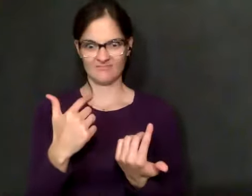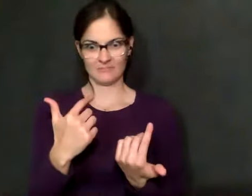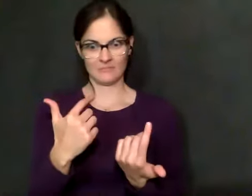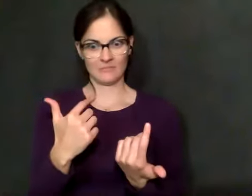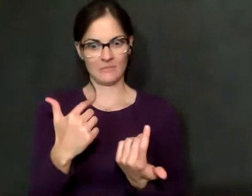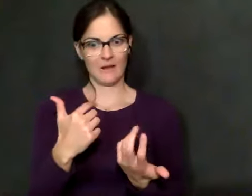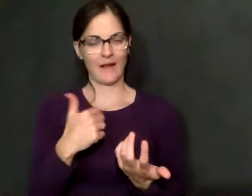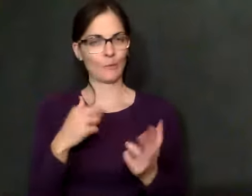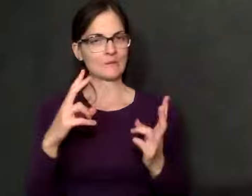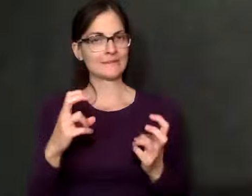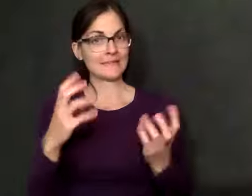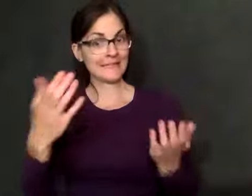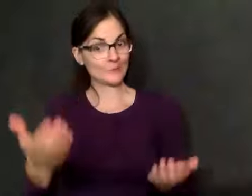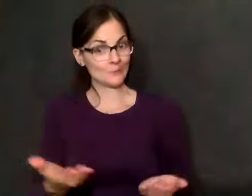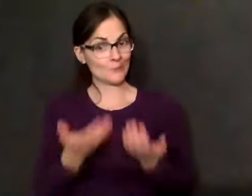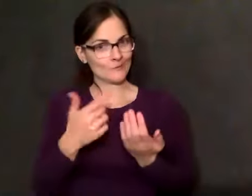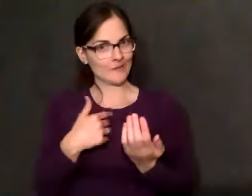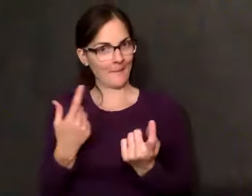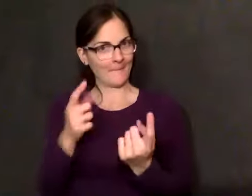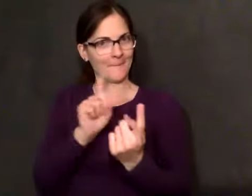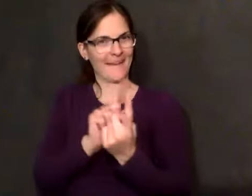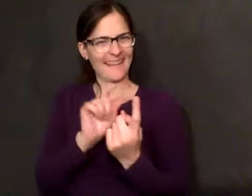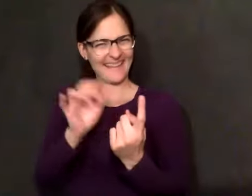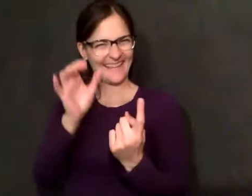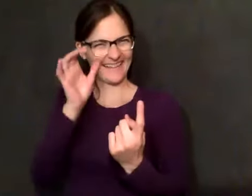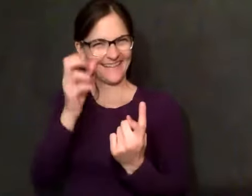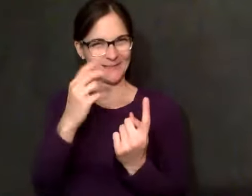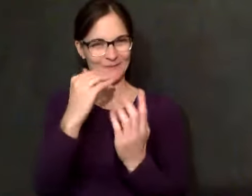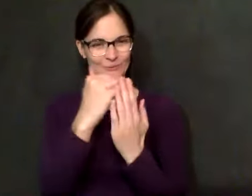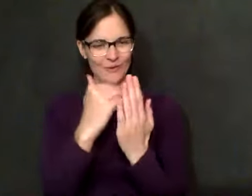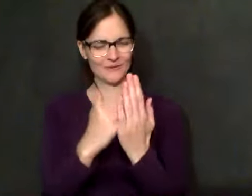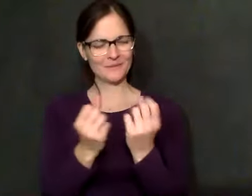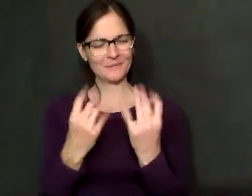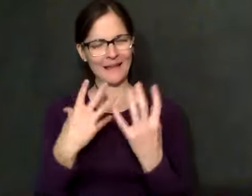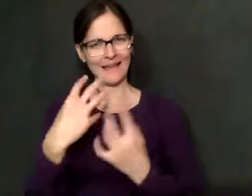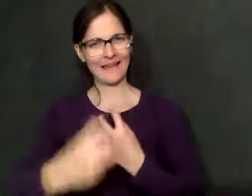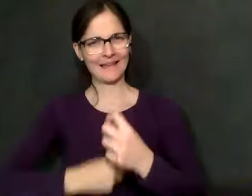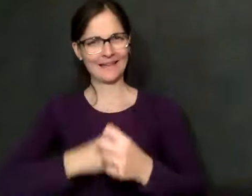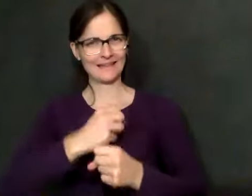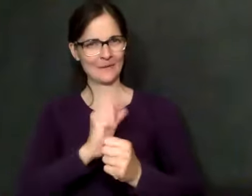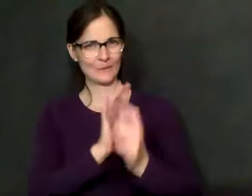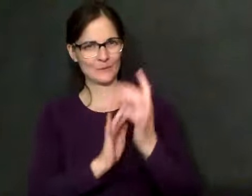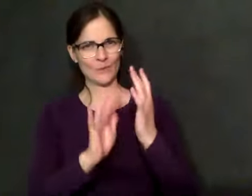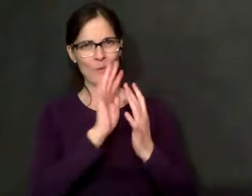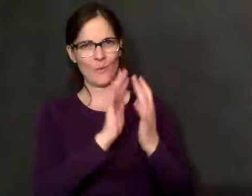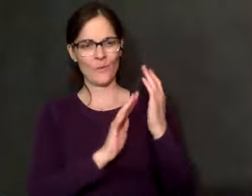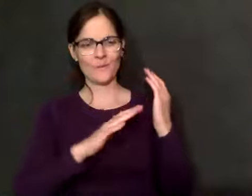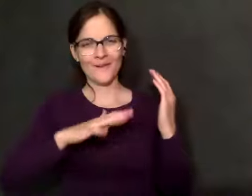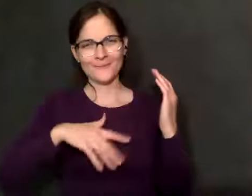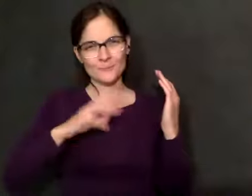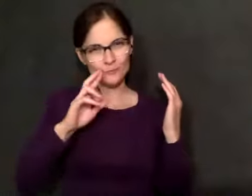I was working through that process, and then and really that was one day we had to go to a training session, and where they were trying